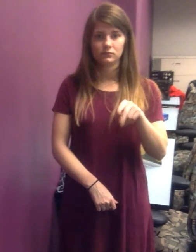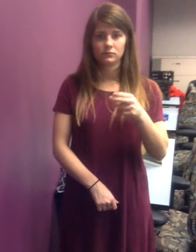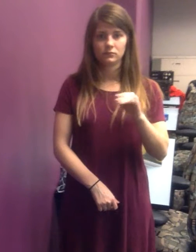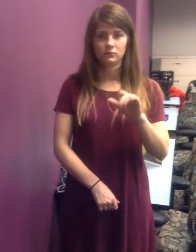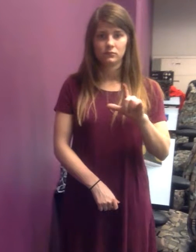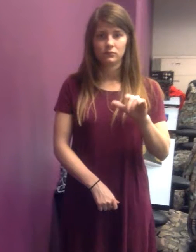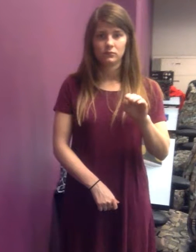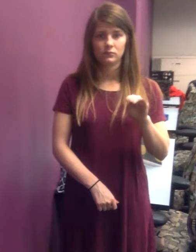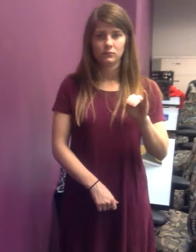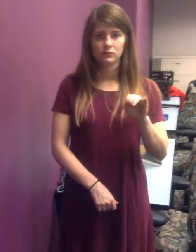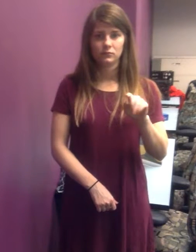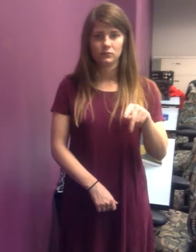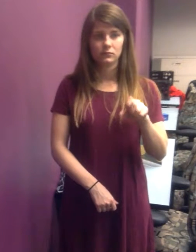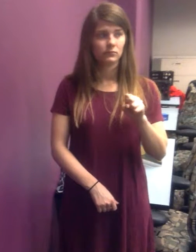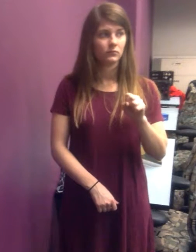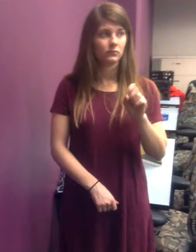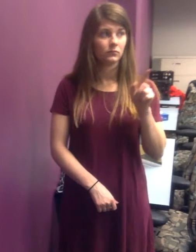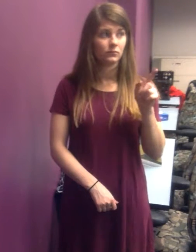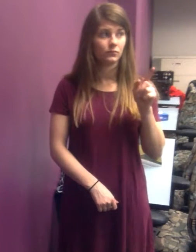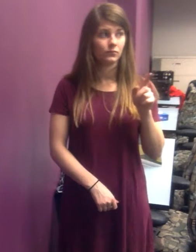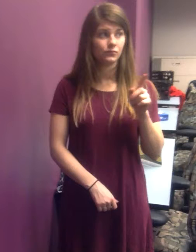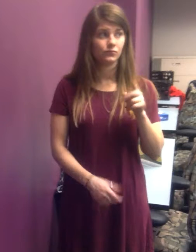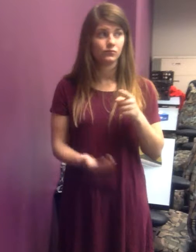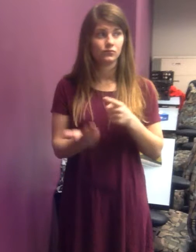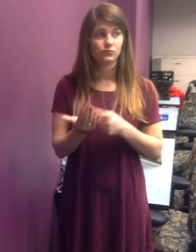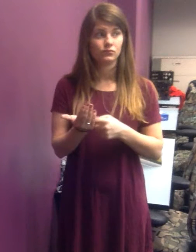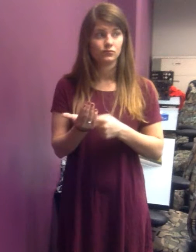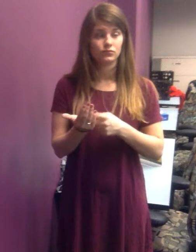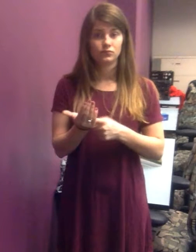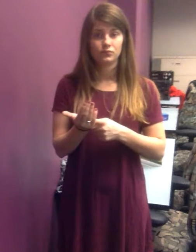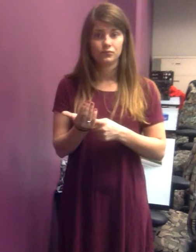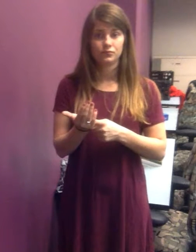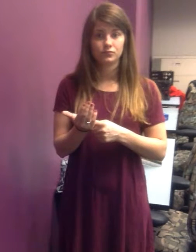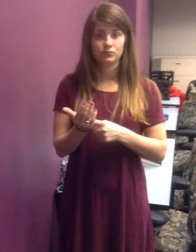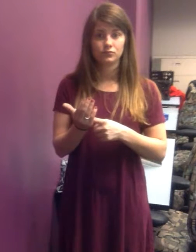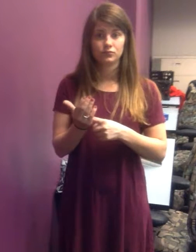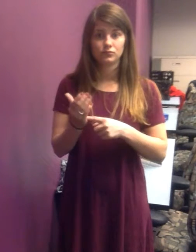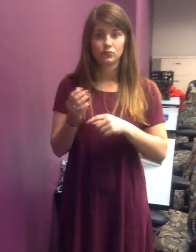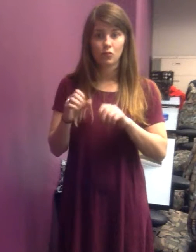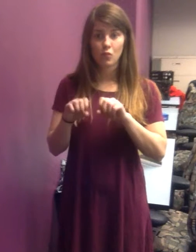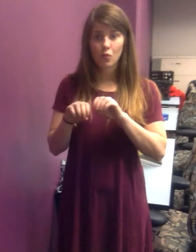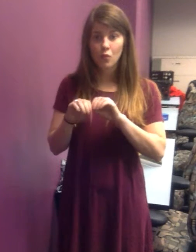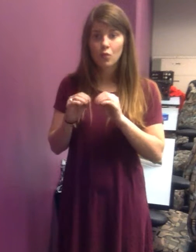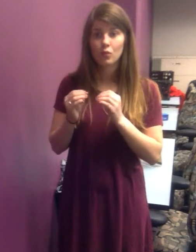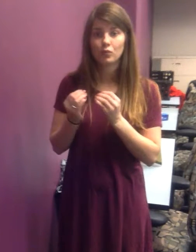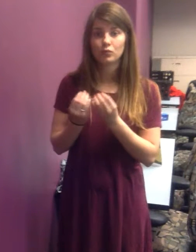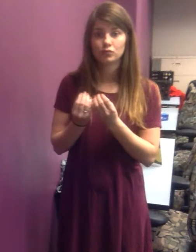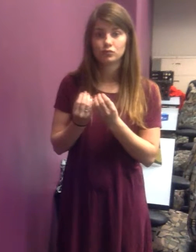And also, it's good to have a bunch of free market conservatives in D.C. occasionally as well. How does free market conservatism relate to climate change and